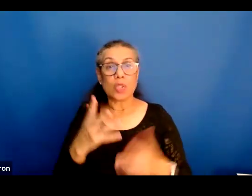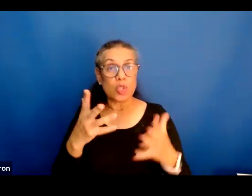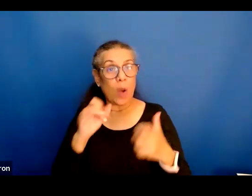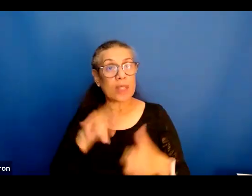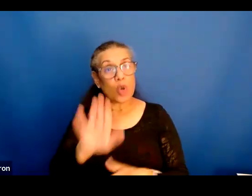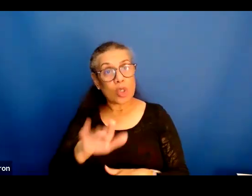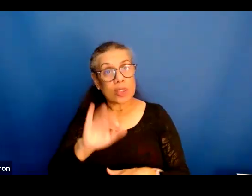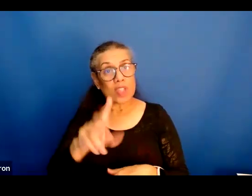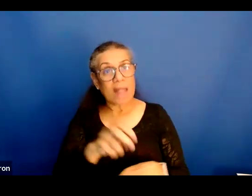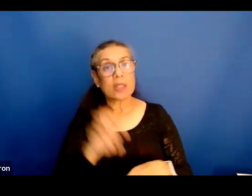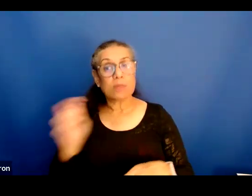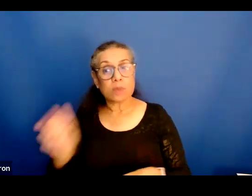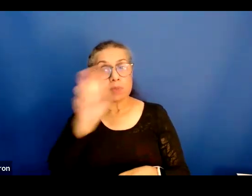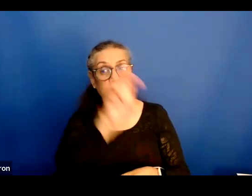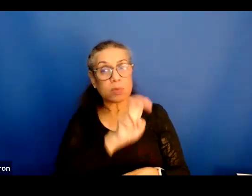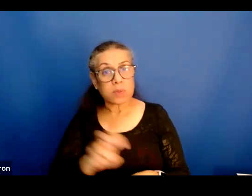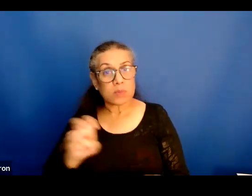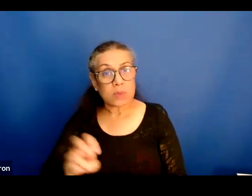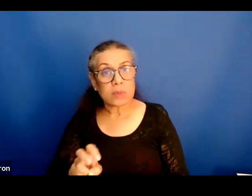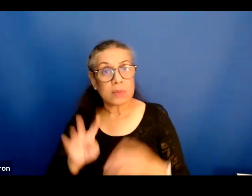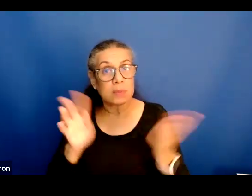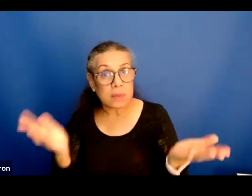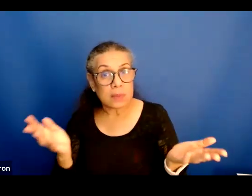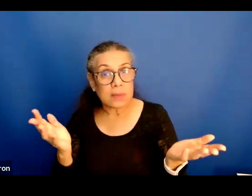for your own child? Thank you. Thank you.